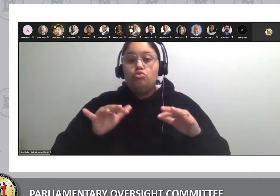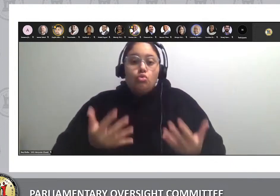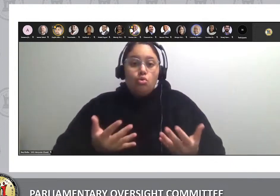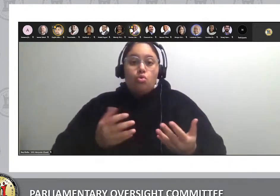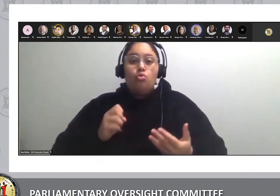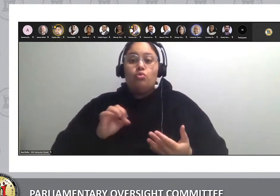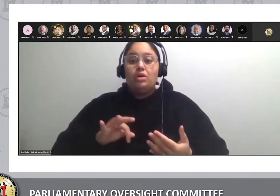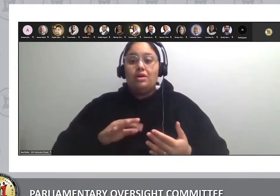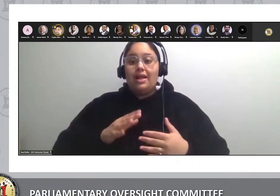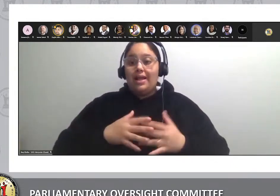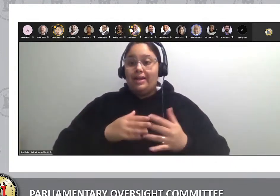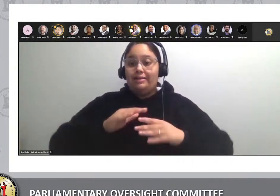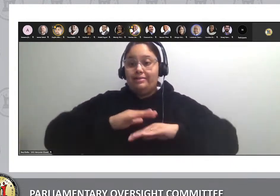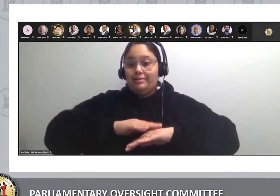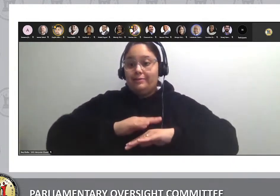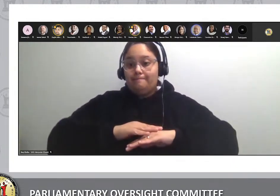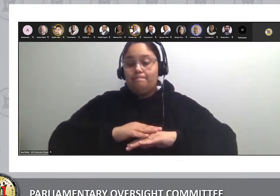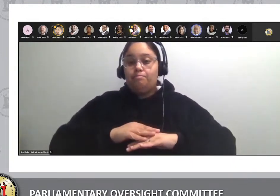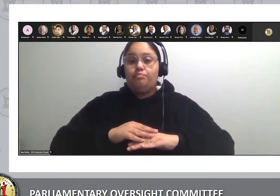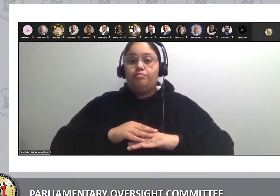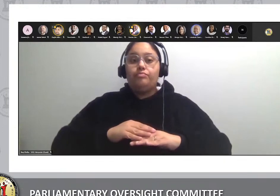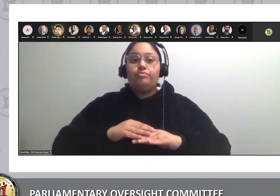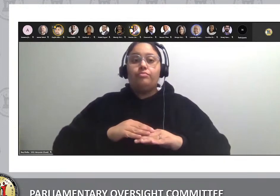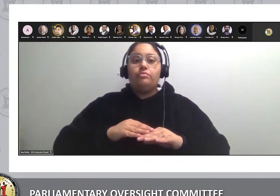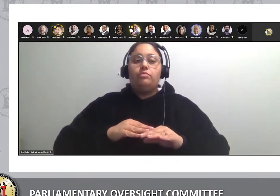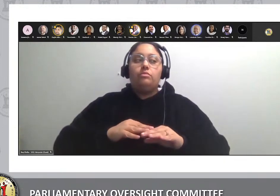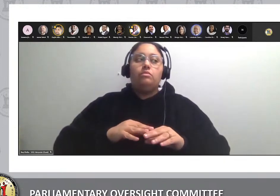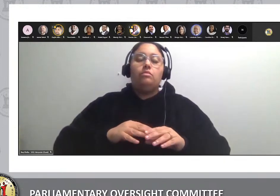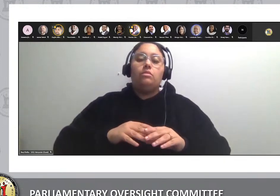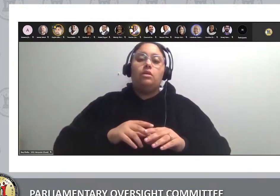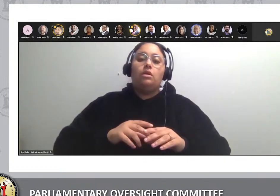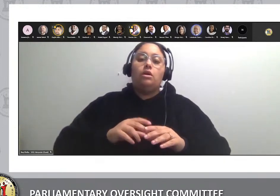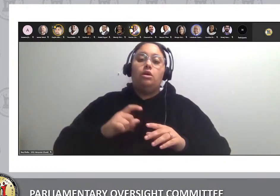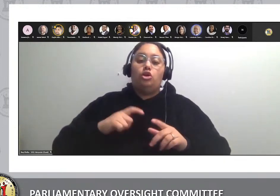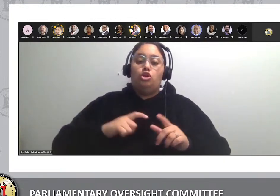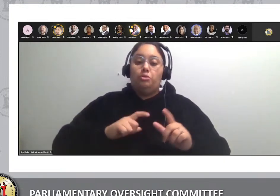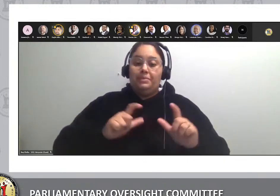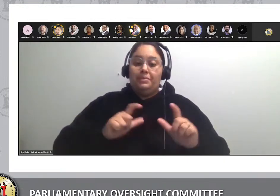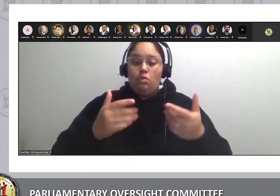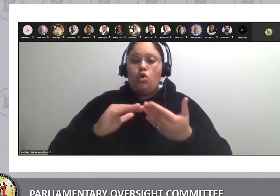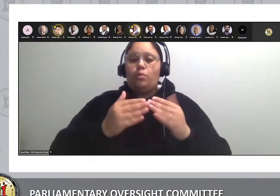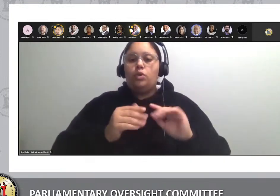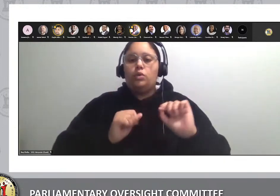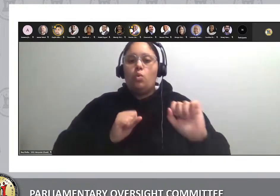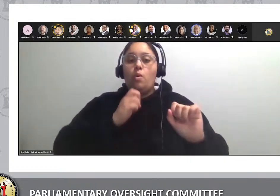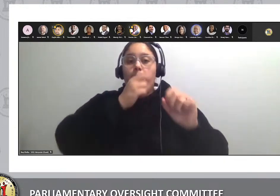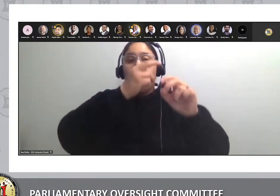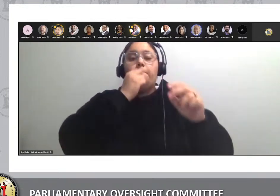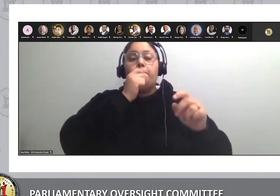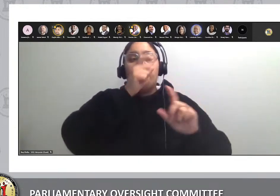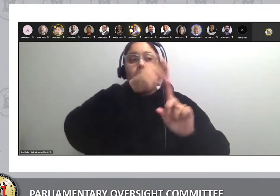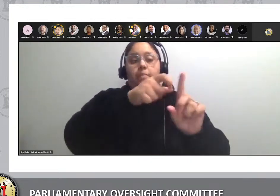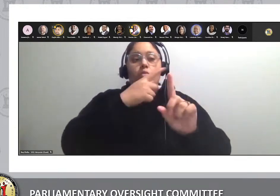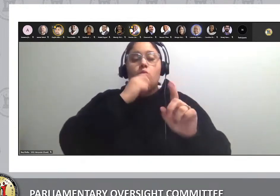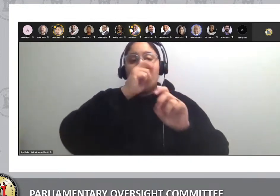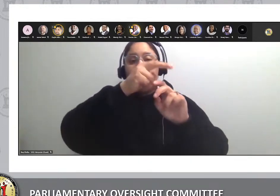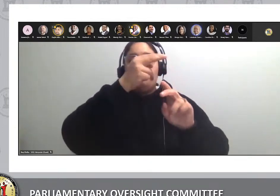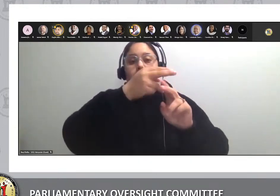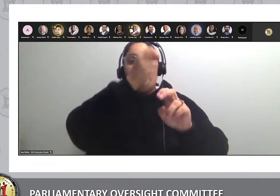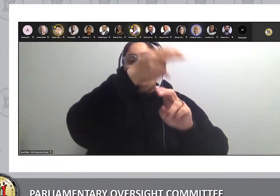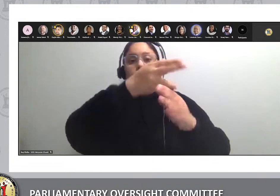that particular time, it is intended that the communities or the petitioners are